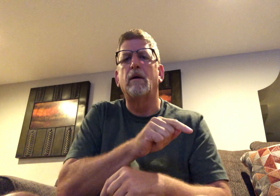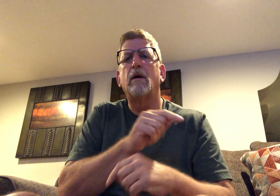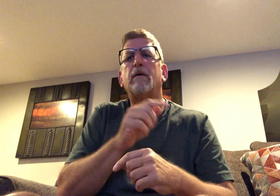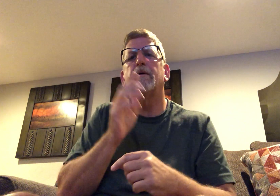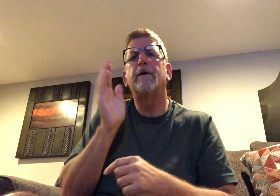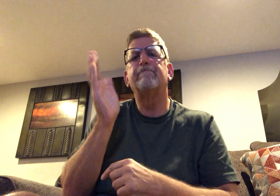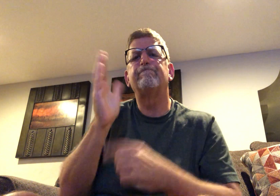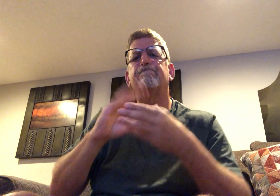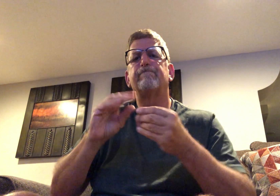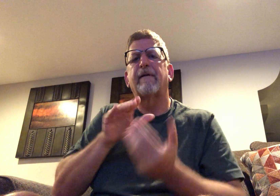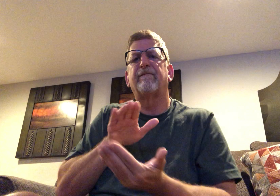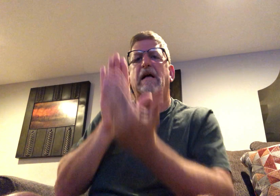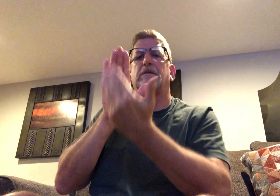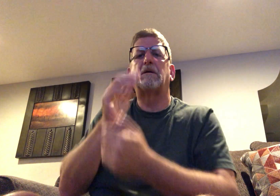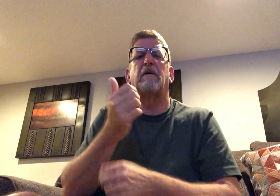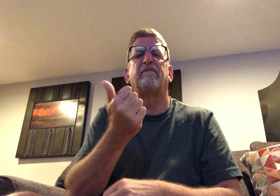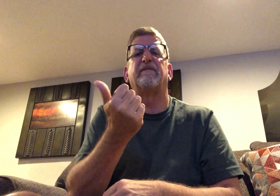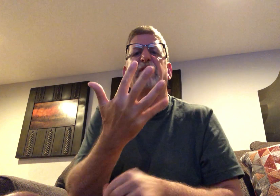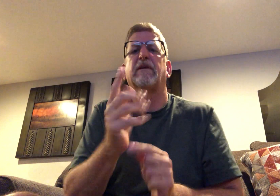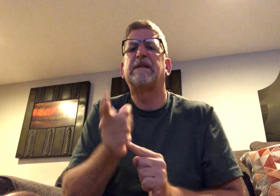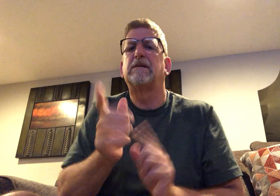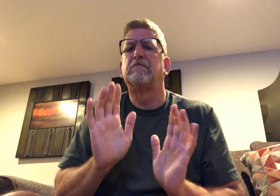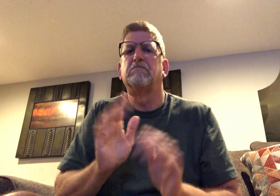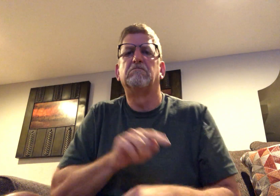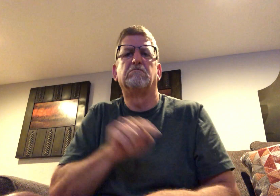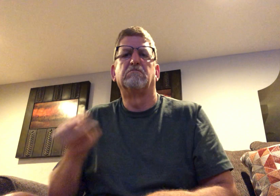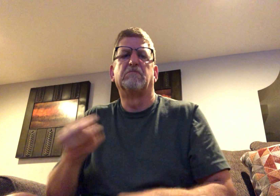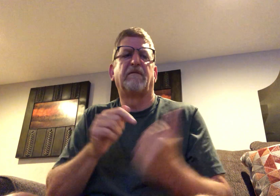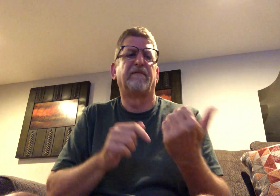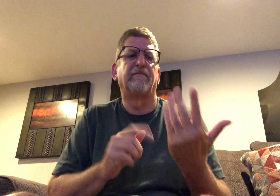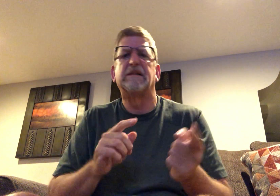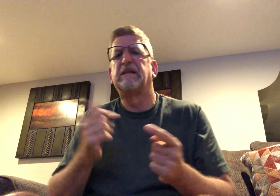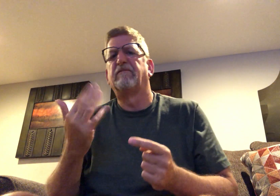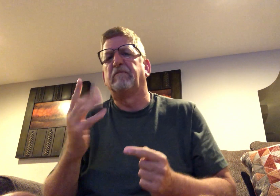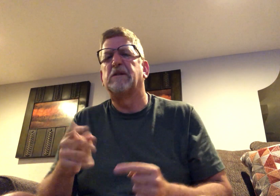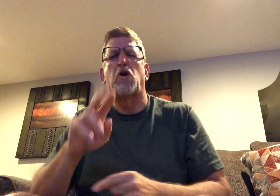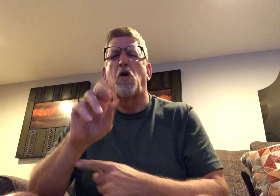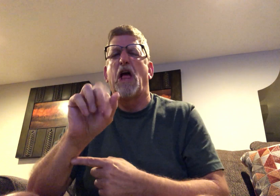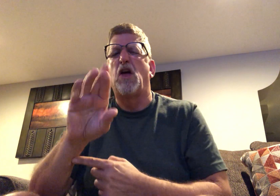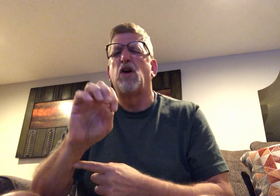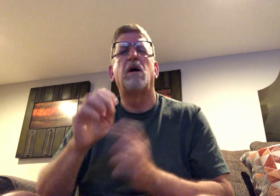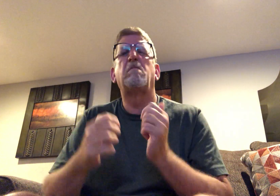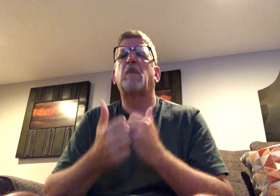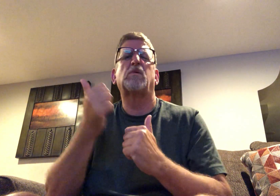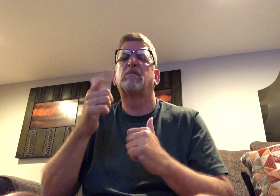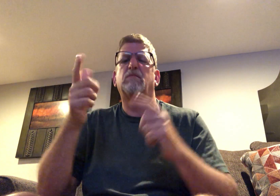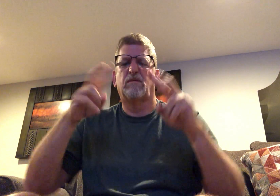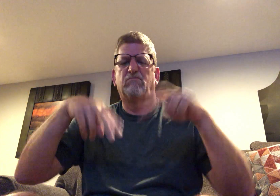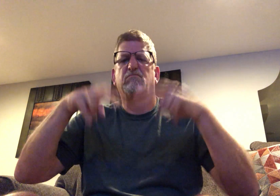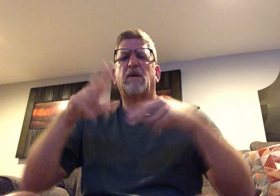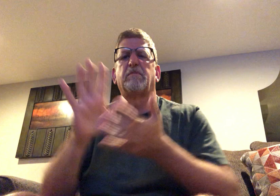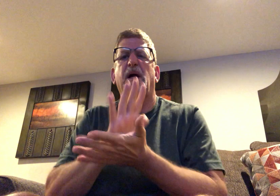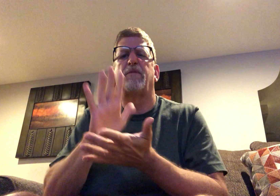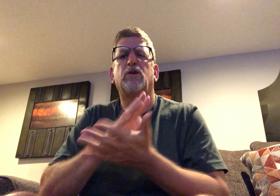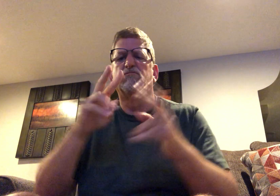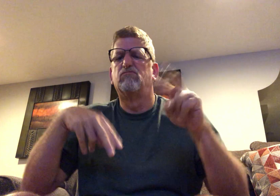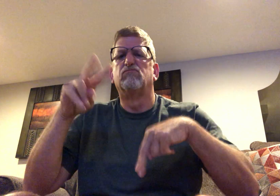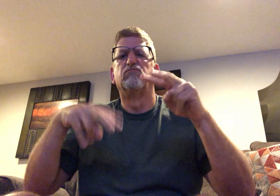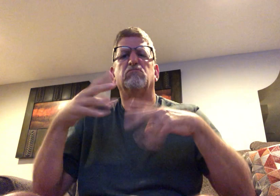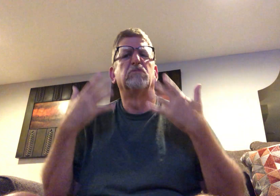incriminate Manafort. Do you have They proof also of that, helped- that that's where we found all the things? Because, you know, December, Chris, the United States Attorney here found its own